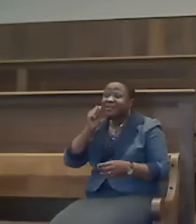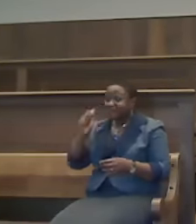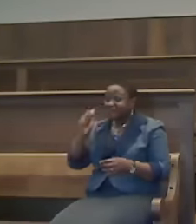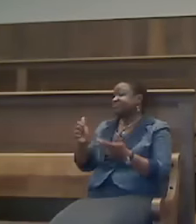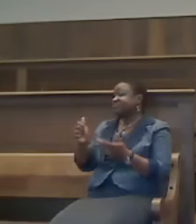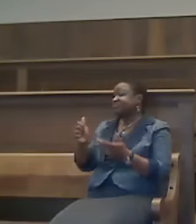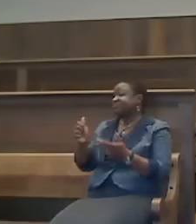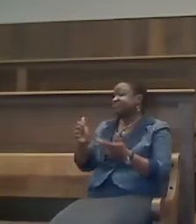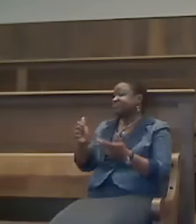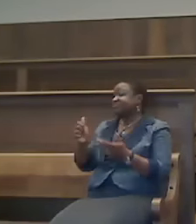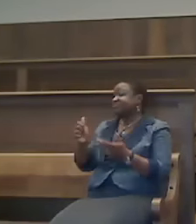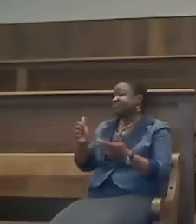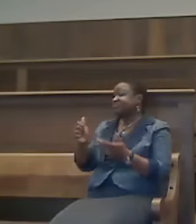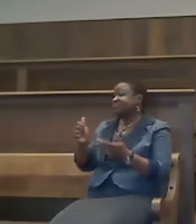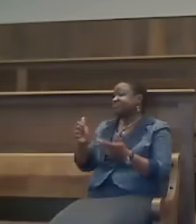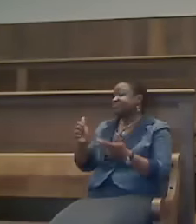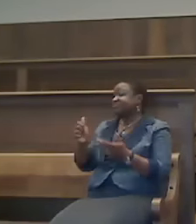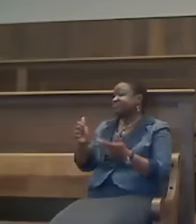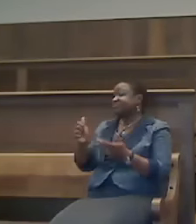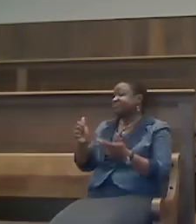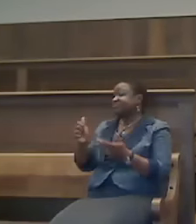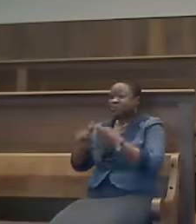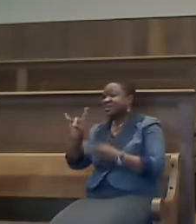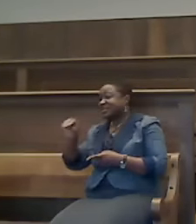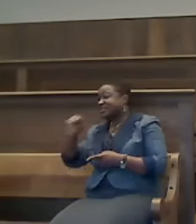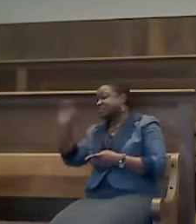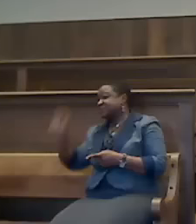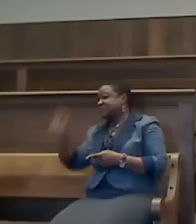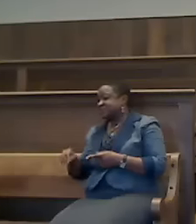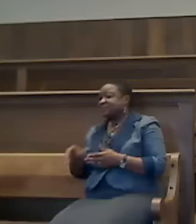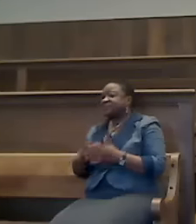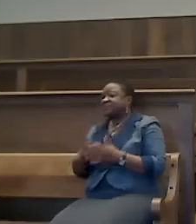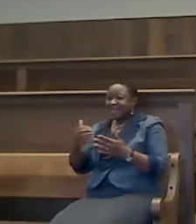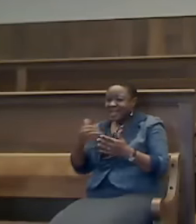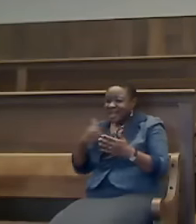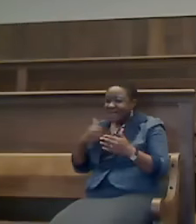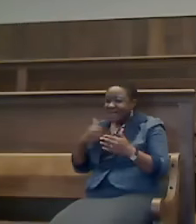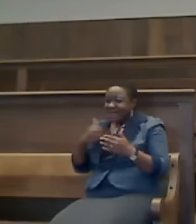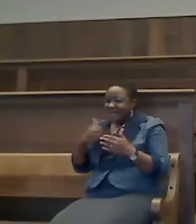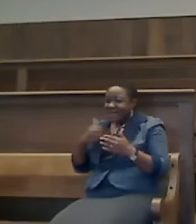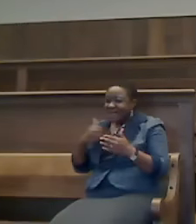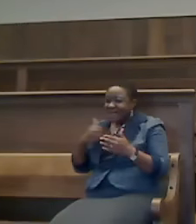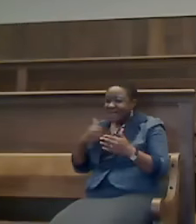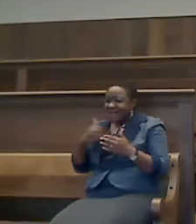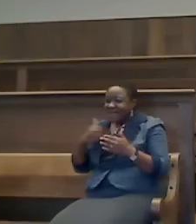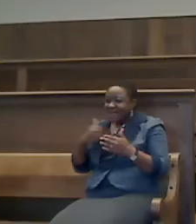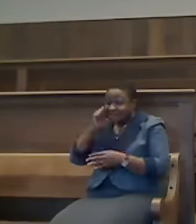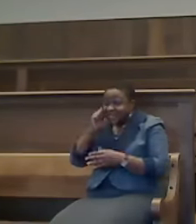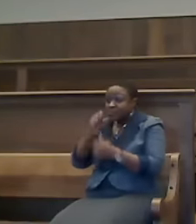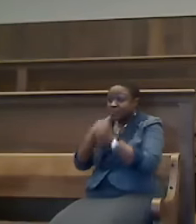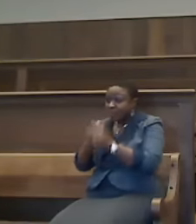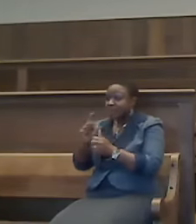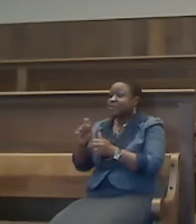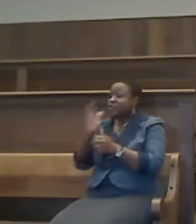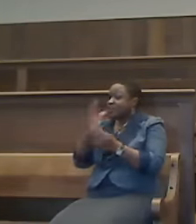70 to 80% of the time. There's at least someone that has a skin condition that goes away or is